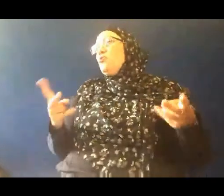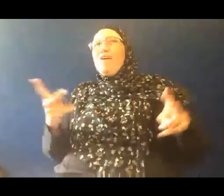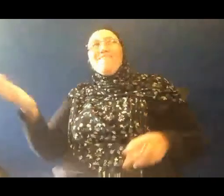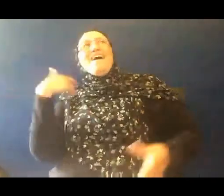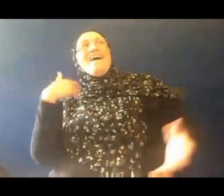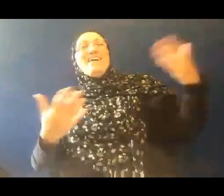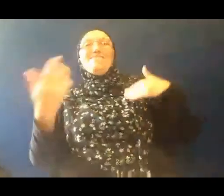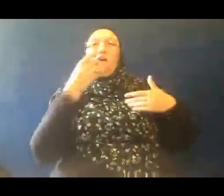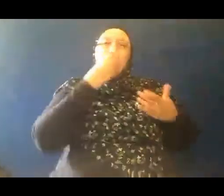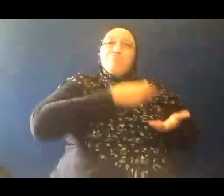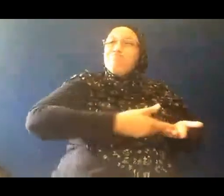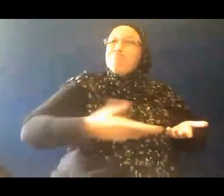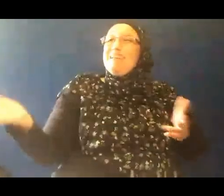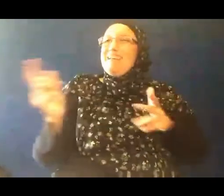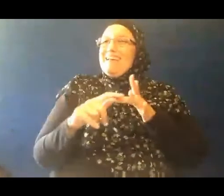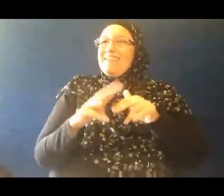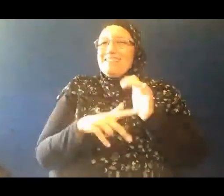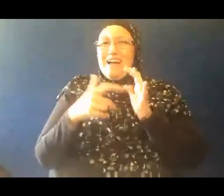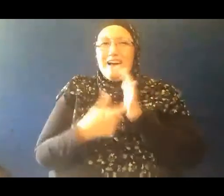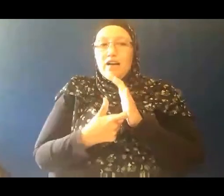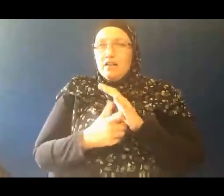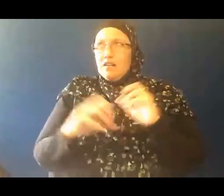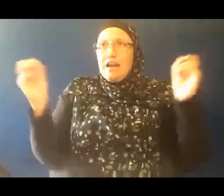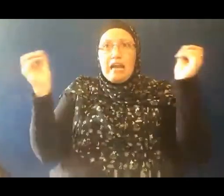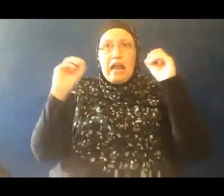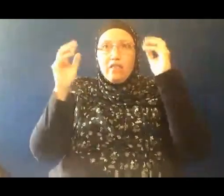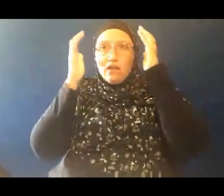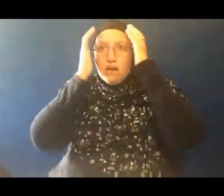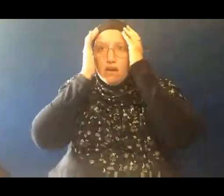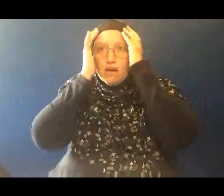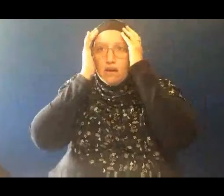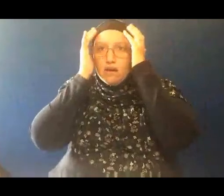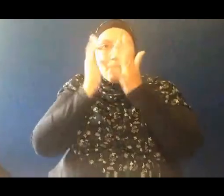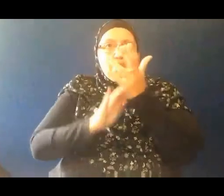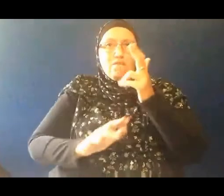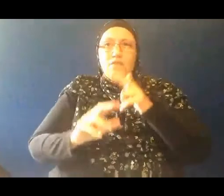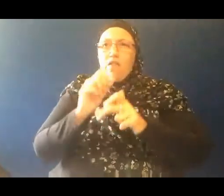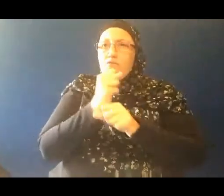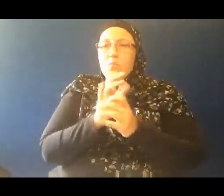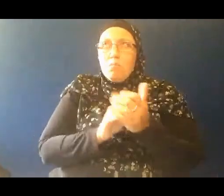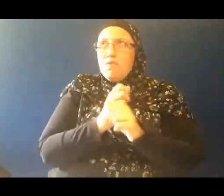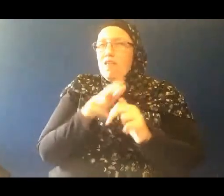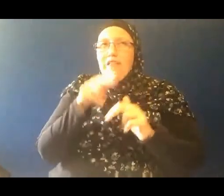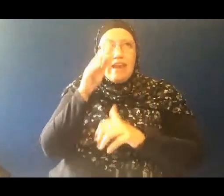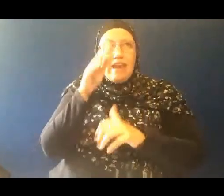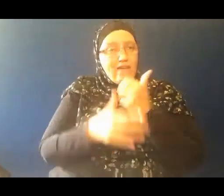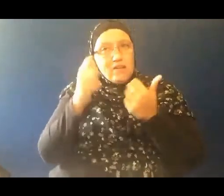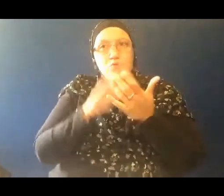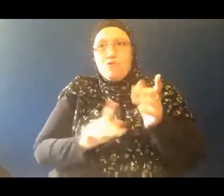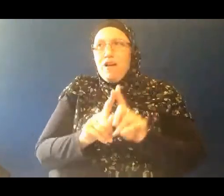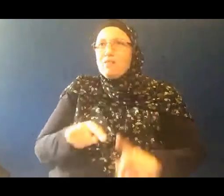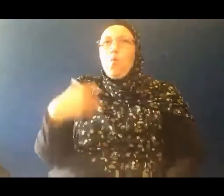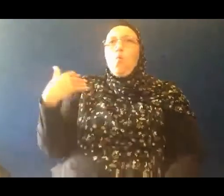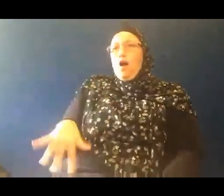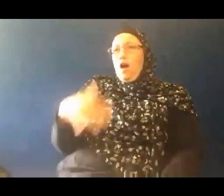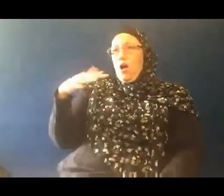for iftar, or we don't get invited, not heard of. Okay? But this year, exceptionally,